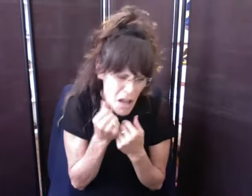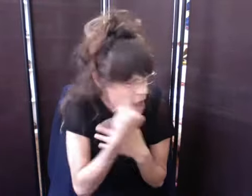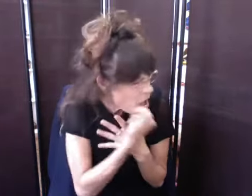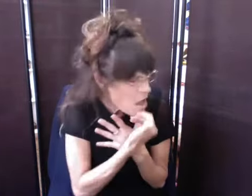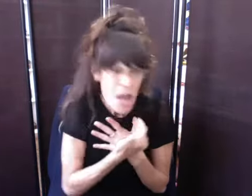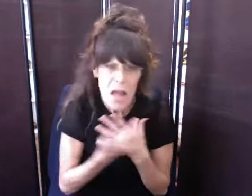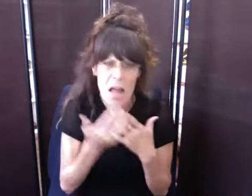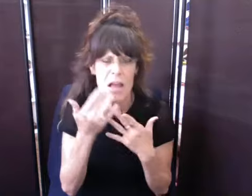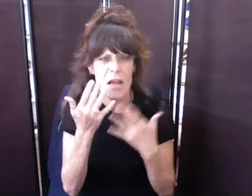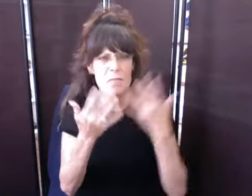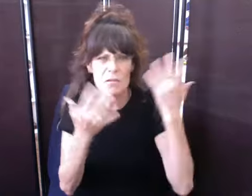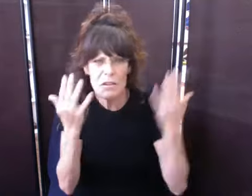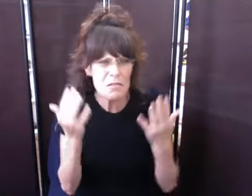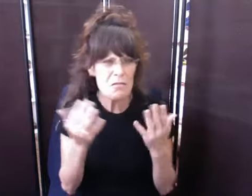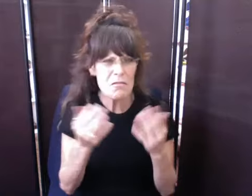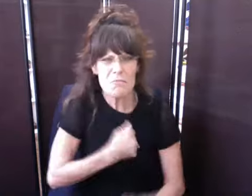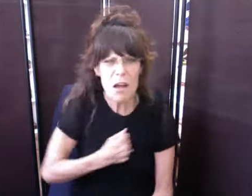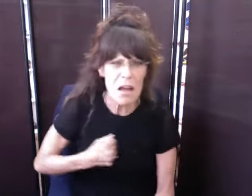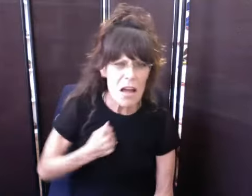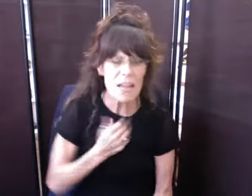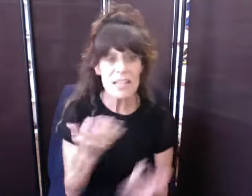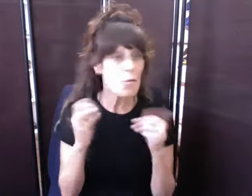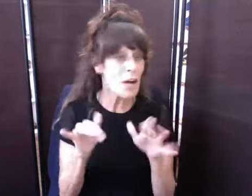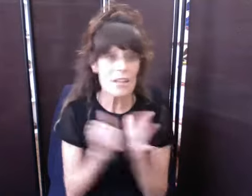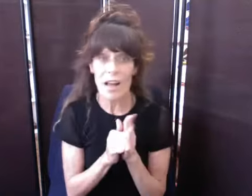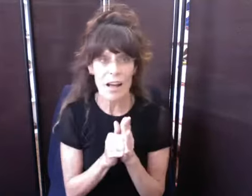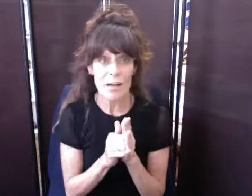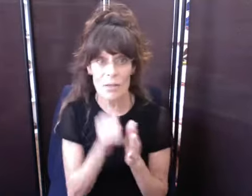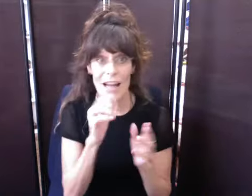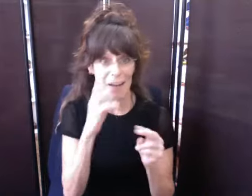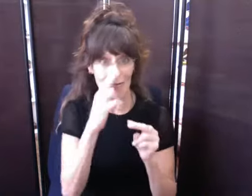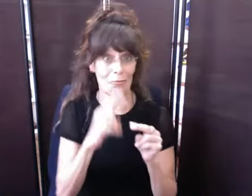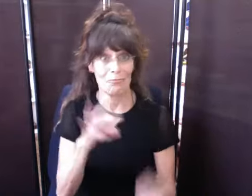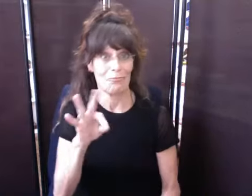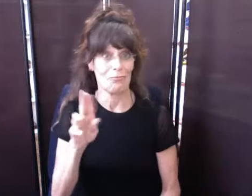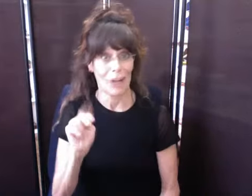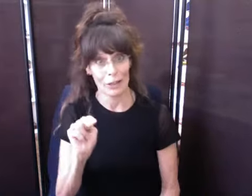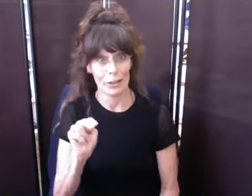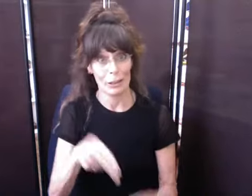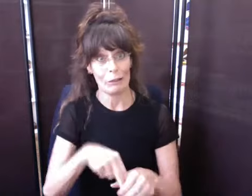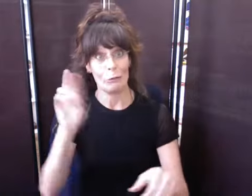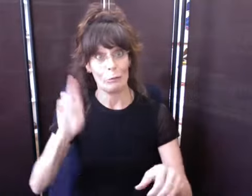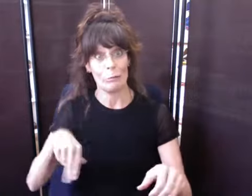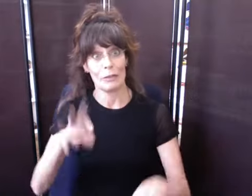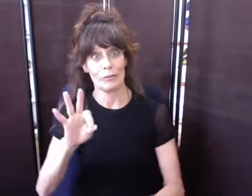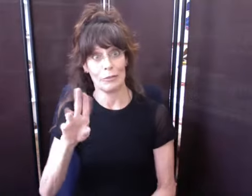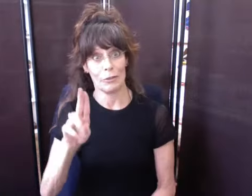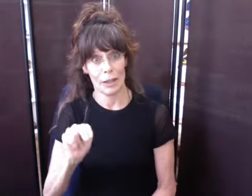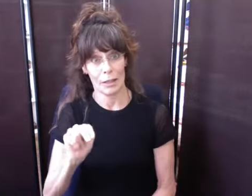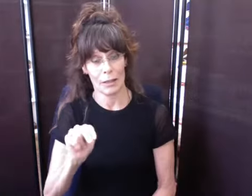humiliation. I didn't want that to happen anymore. It wasn't fun. It quit being fun about a year and a half before I got sober. And